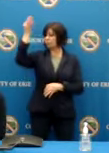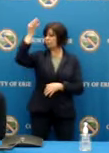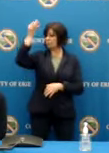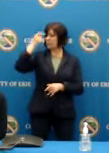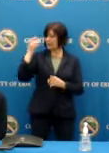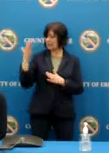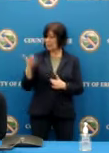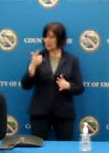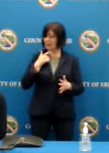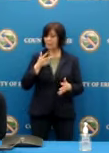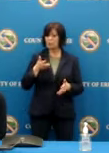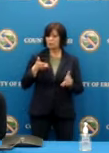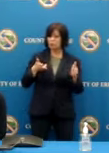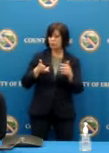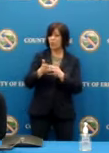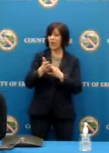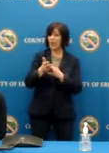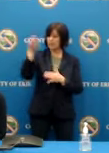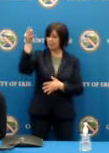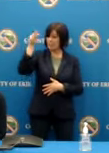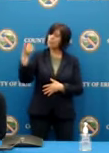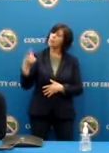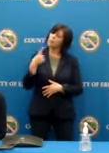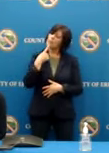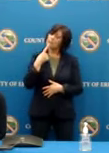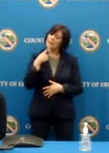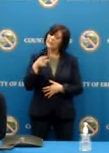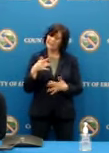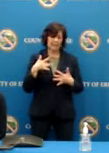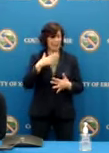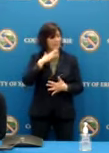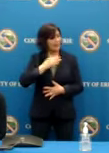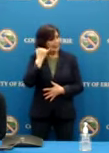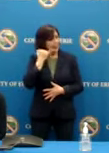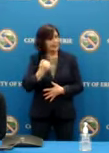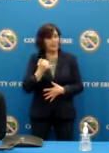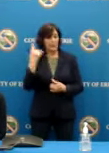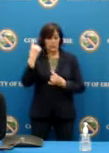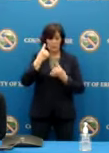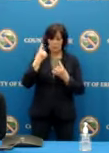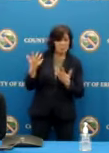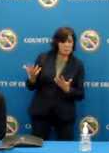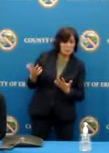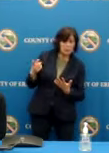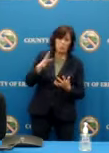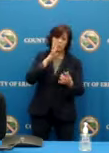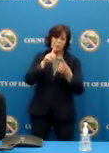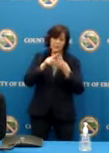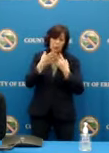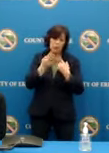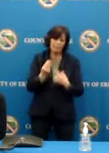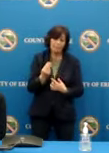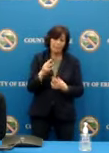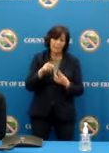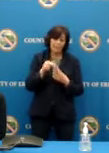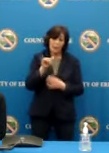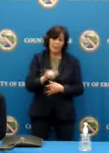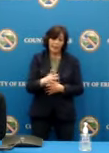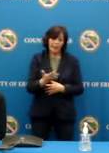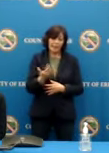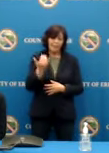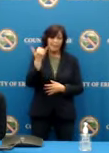Mass tomorrow. I know that you previously said that these tend to be a bad idea, and I was wondering if you had spoken to him about that, and